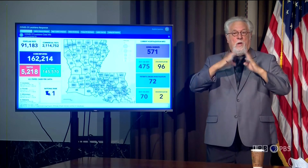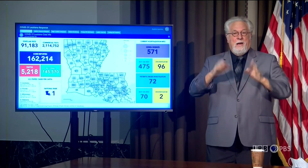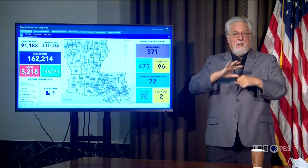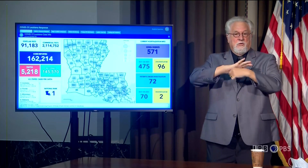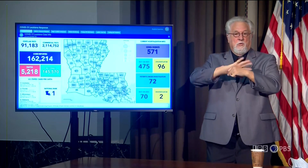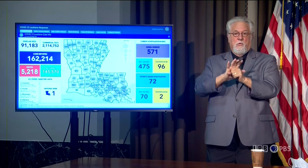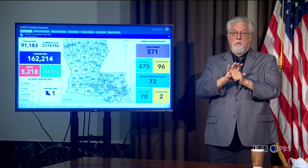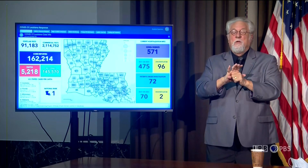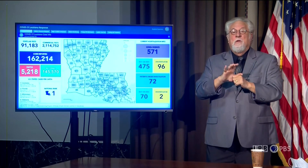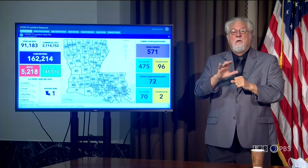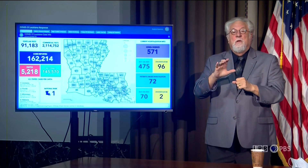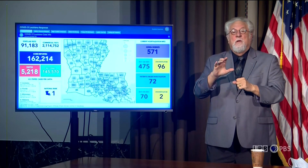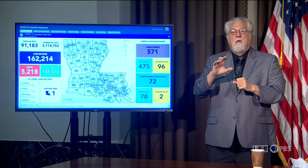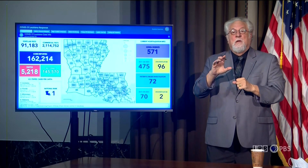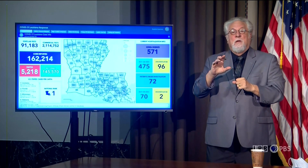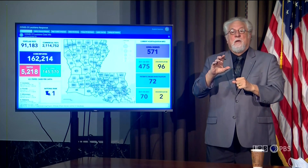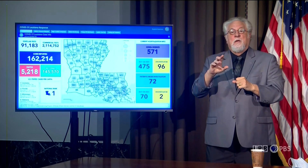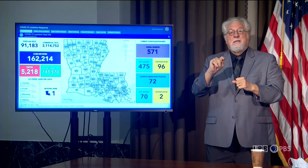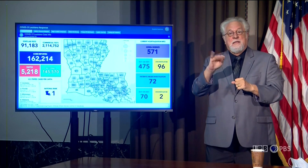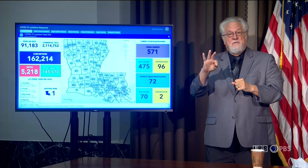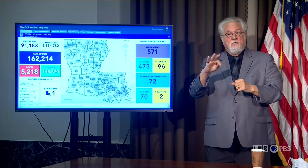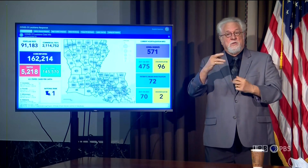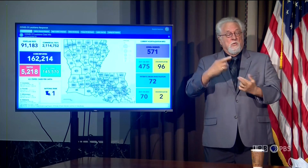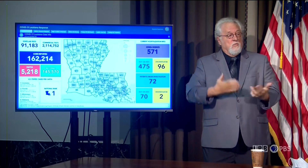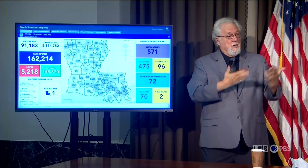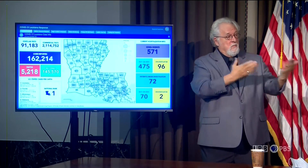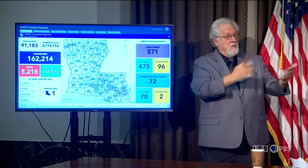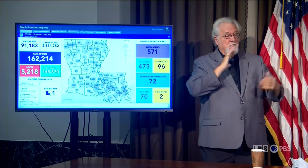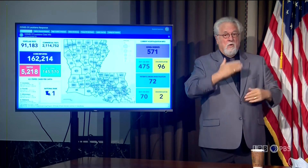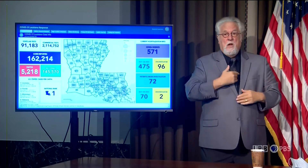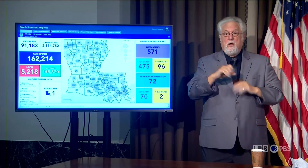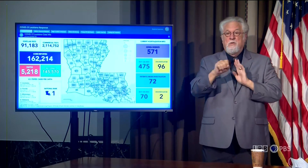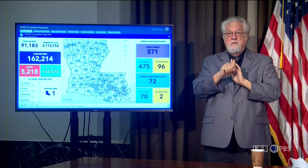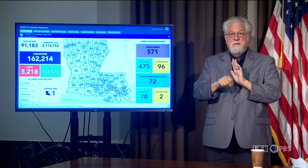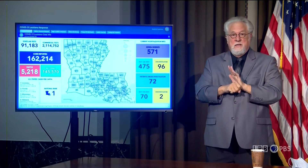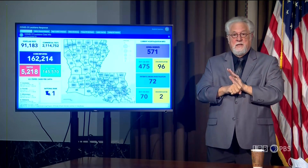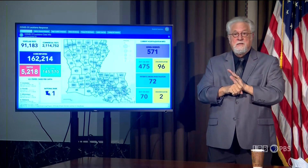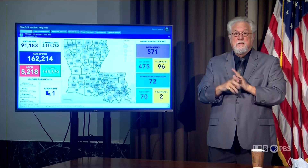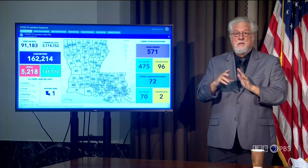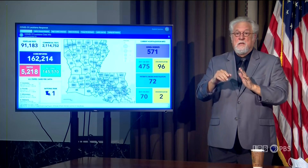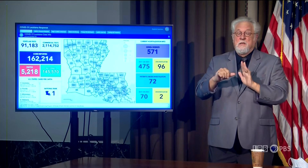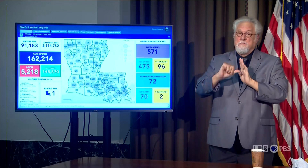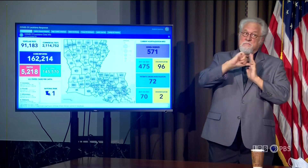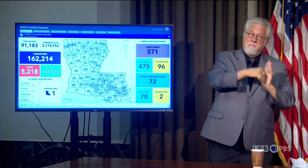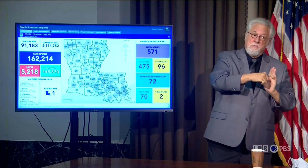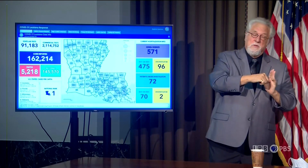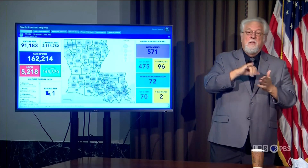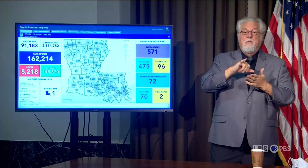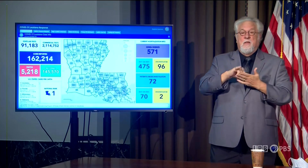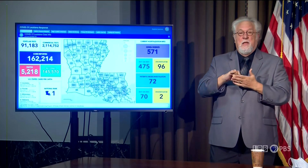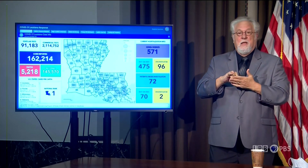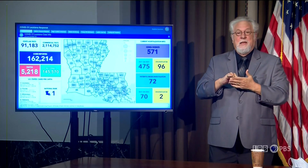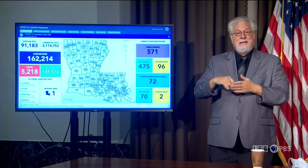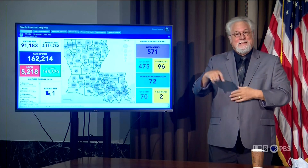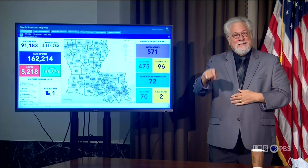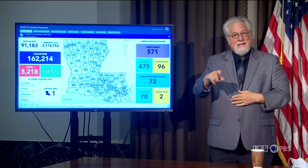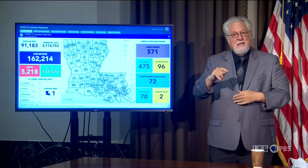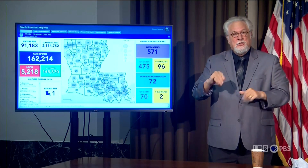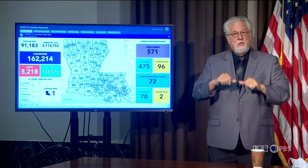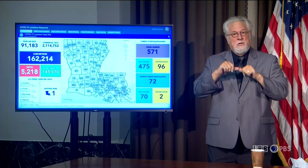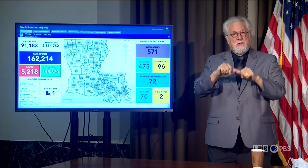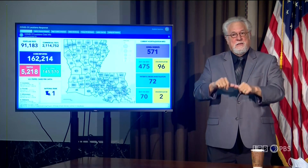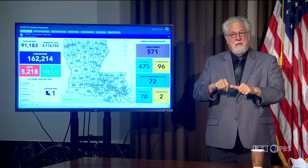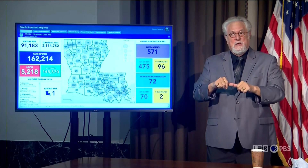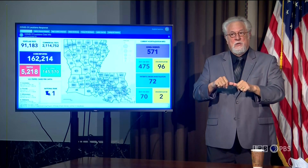coronavirus recommendations for our state really impress upon us. The necessity of